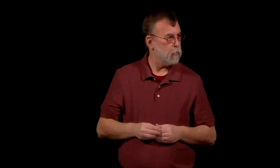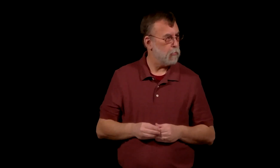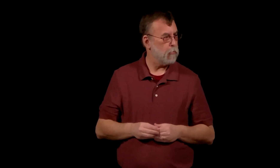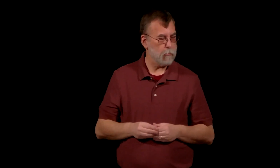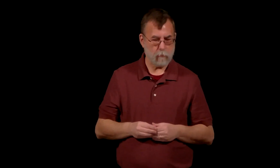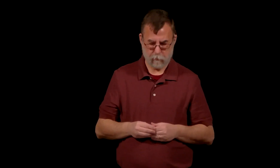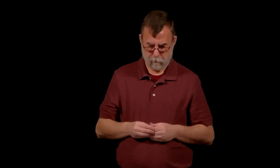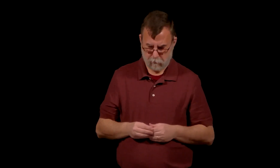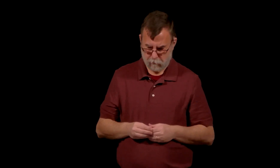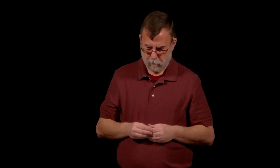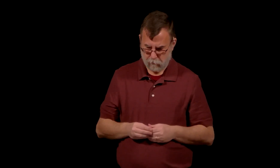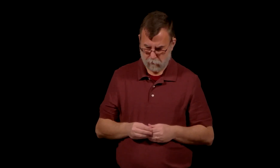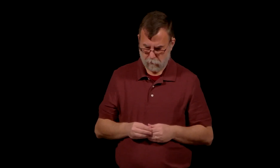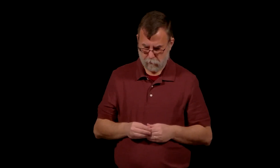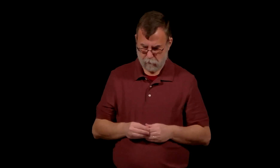is how our faith grows.